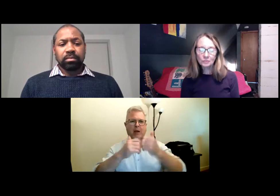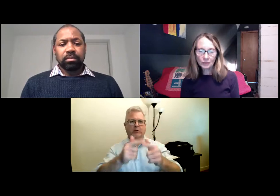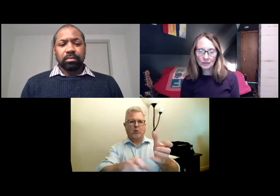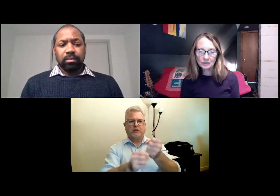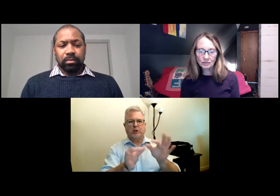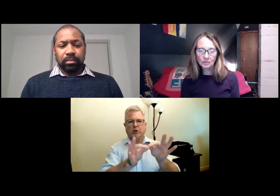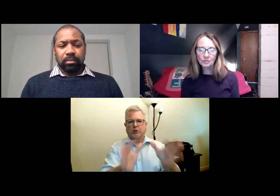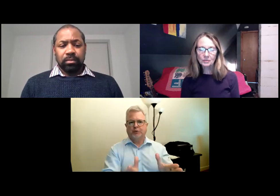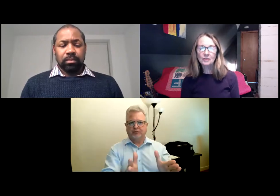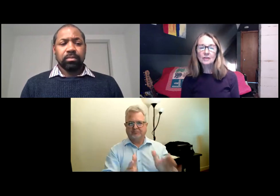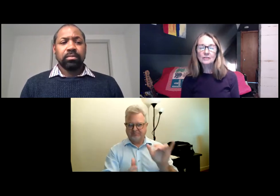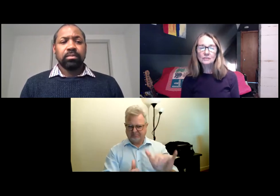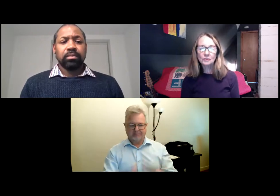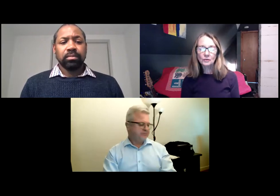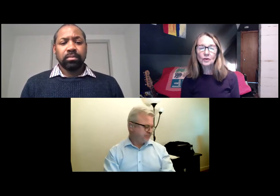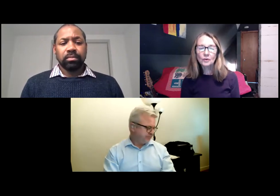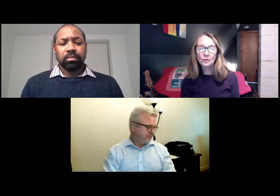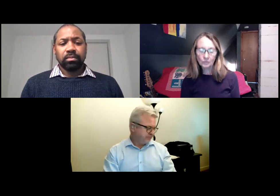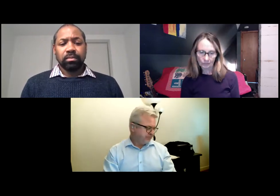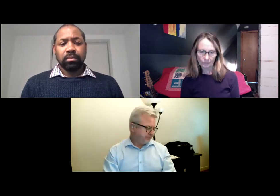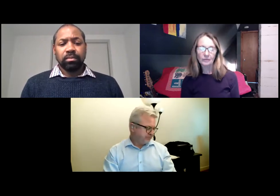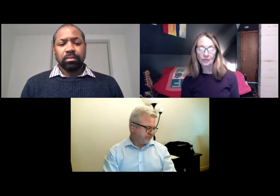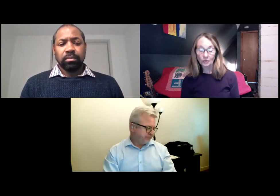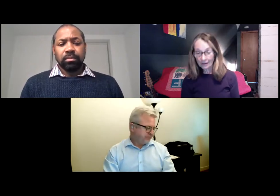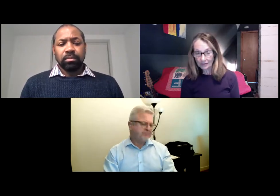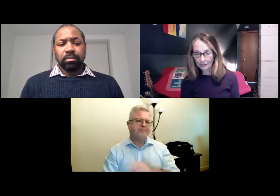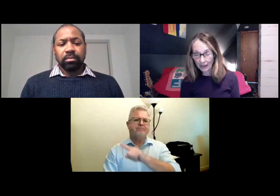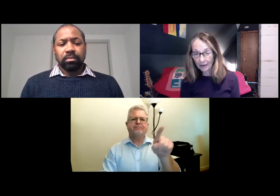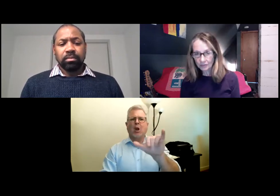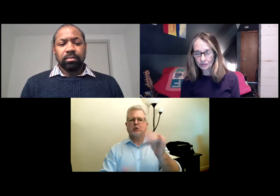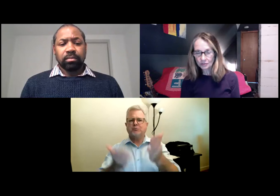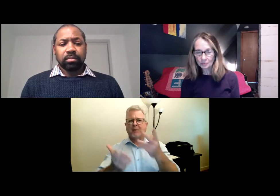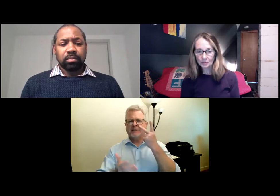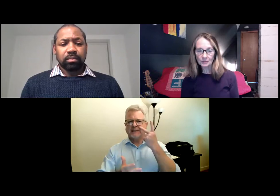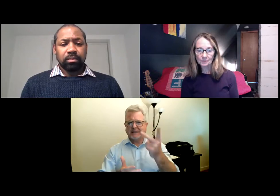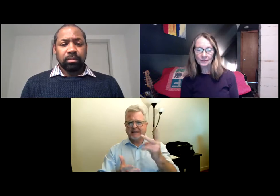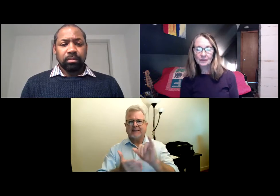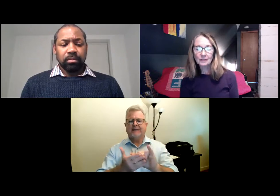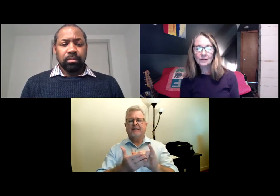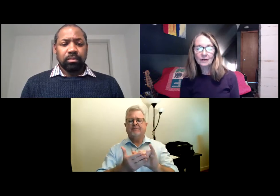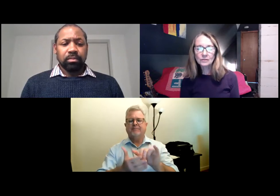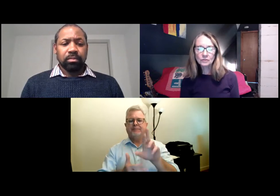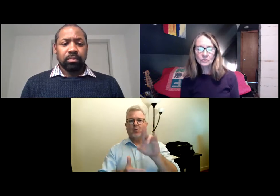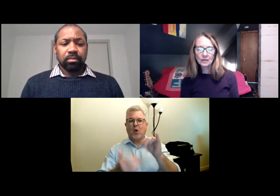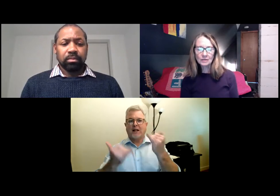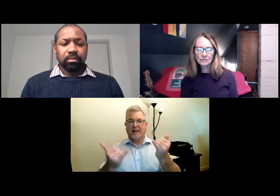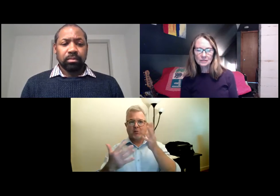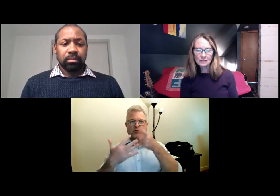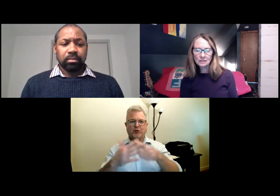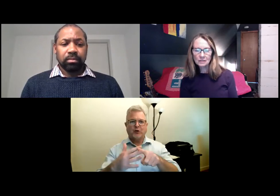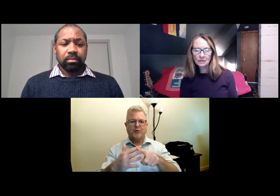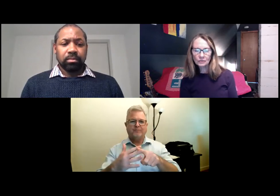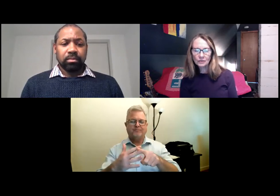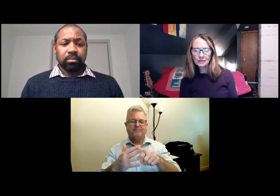you can request an interpreter so you'll know that you're going to have an interpreter. Also, you may have